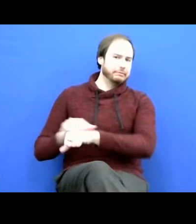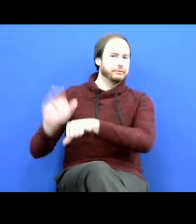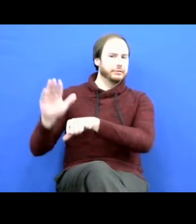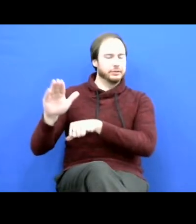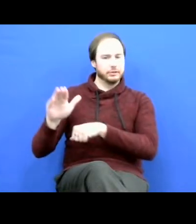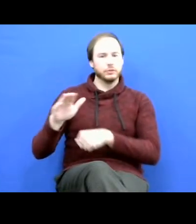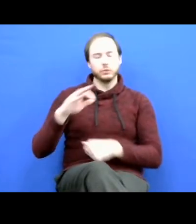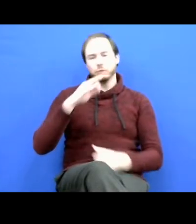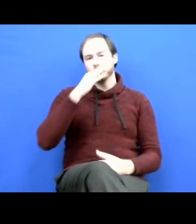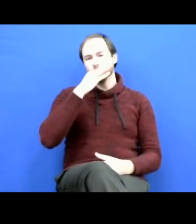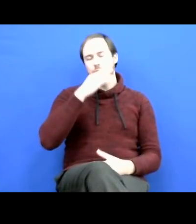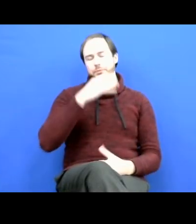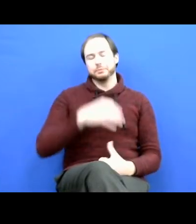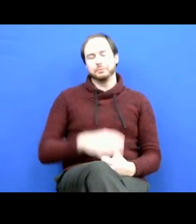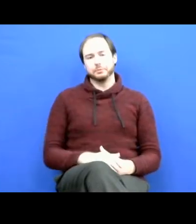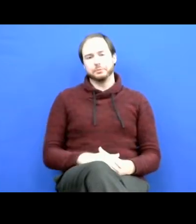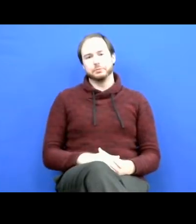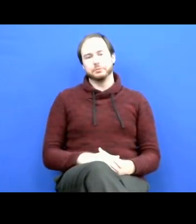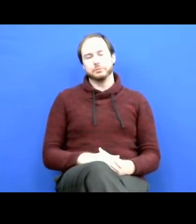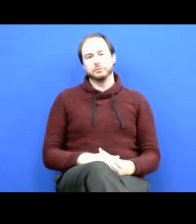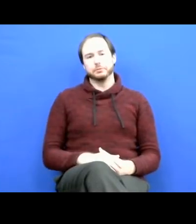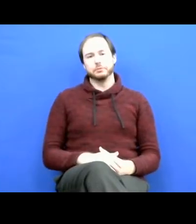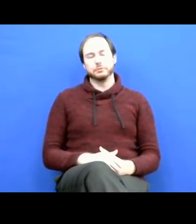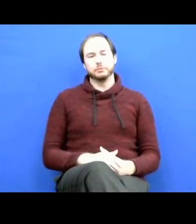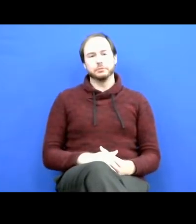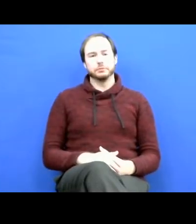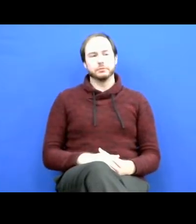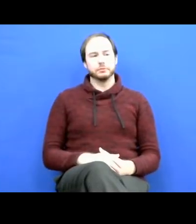We'll basically have it for the meeting on the 24th.